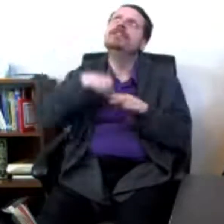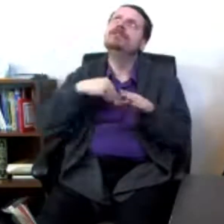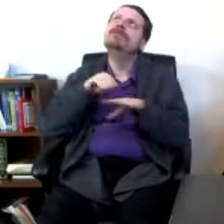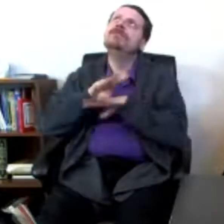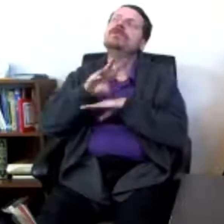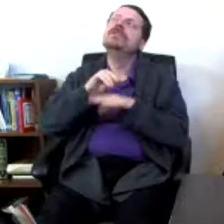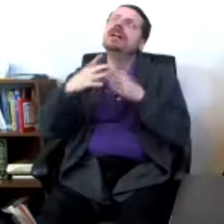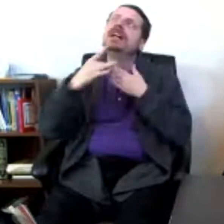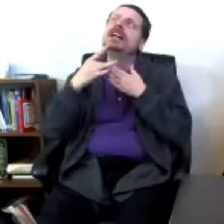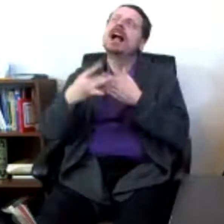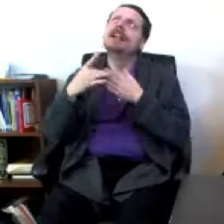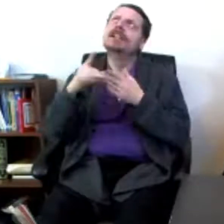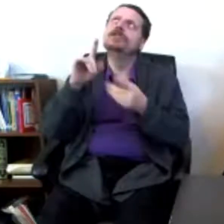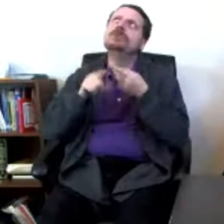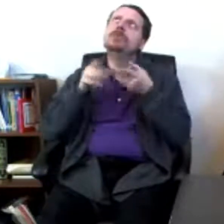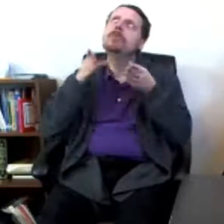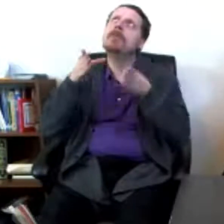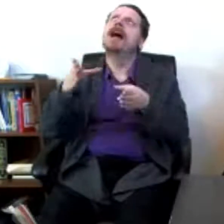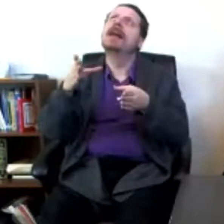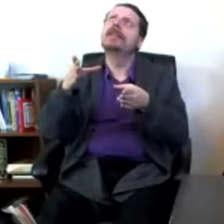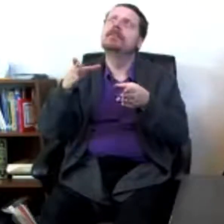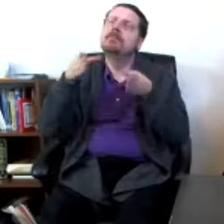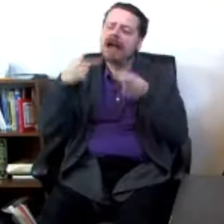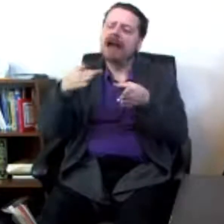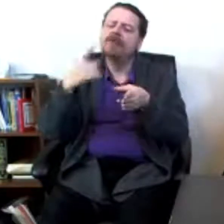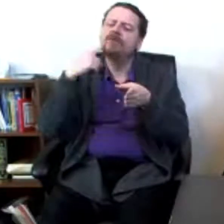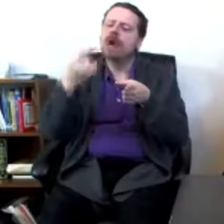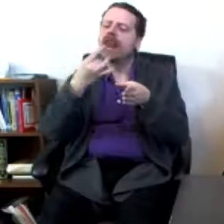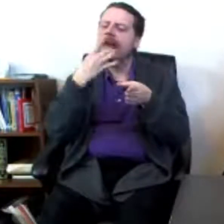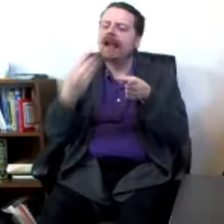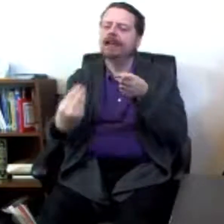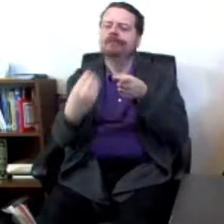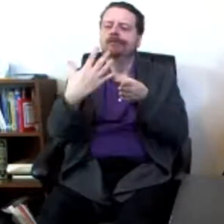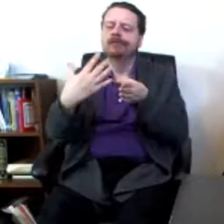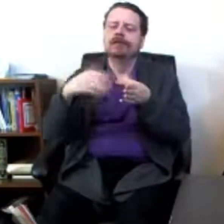our path, the path of light?